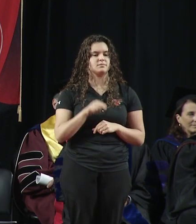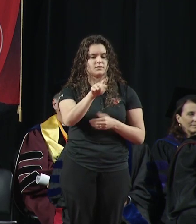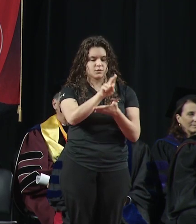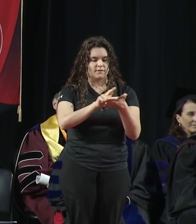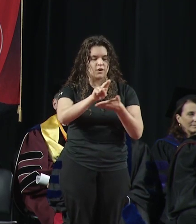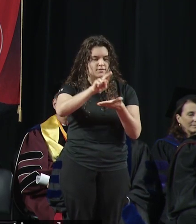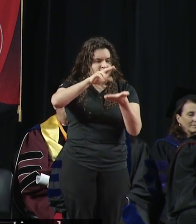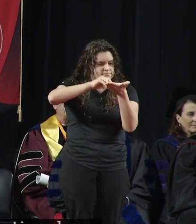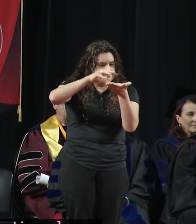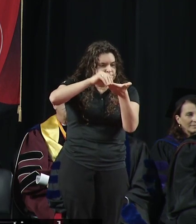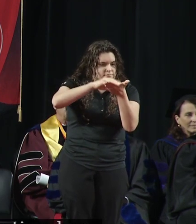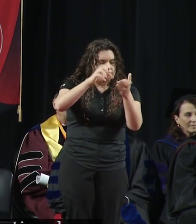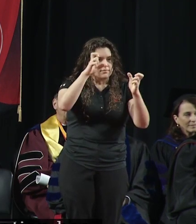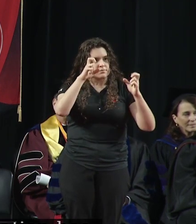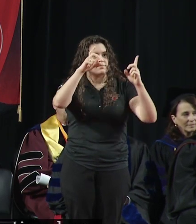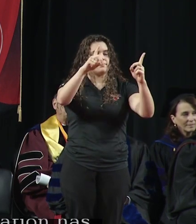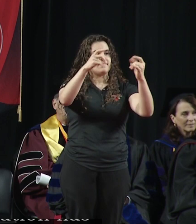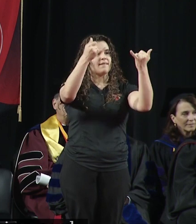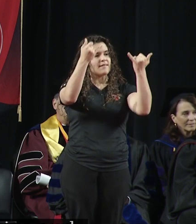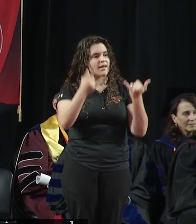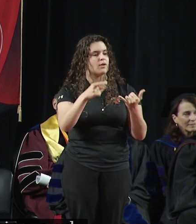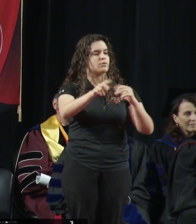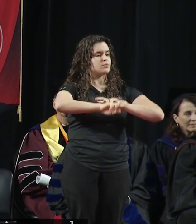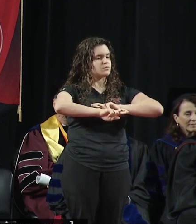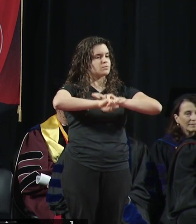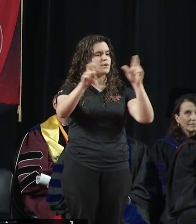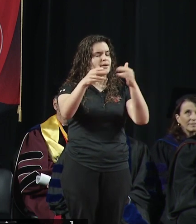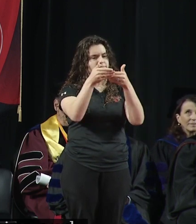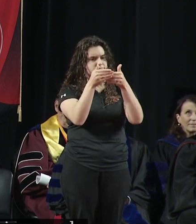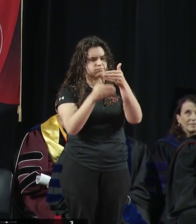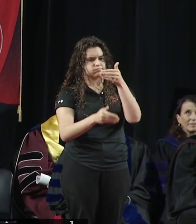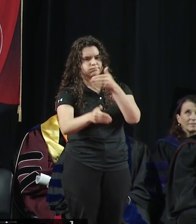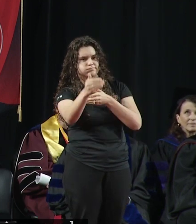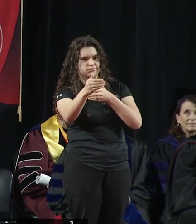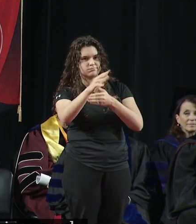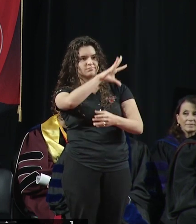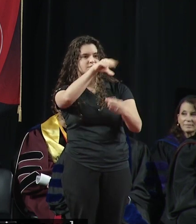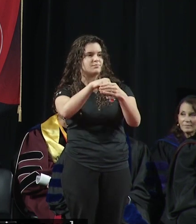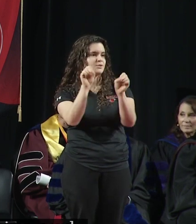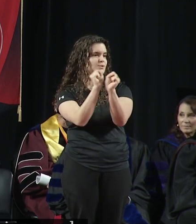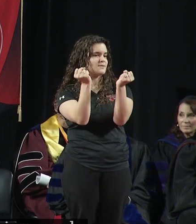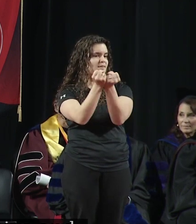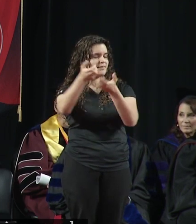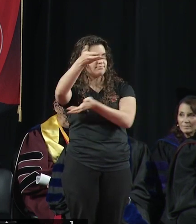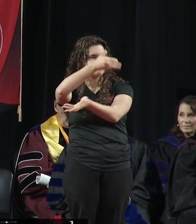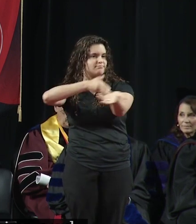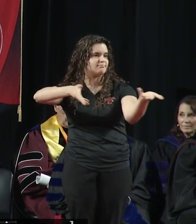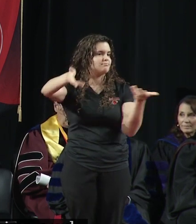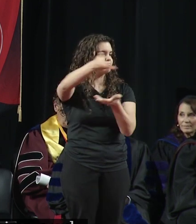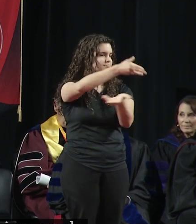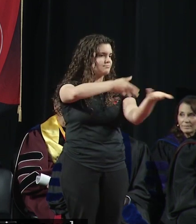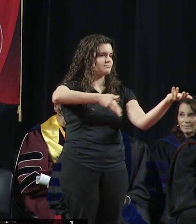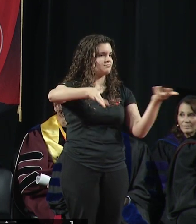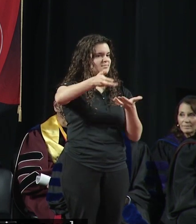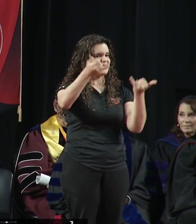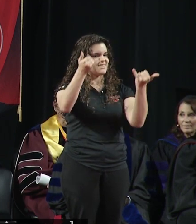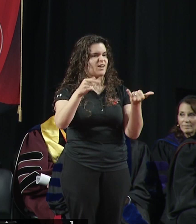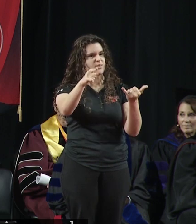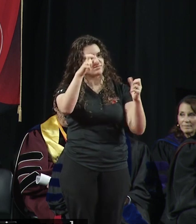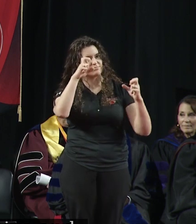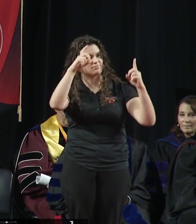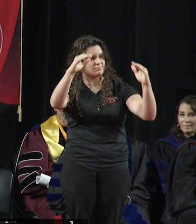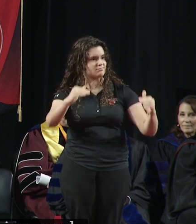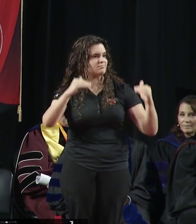education has equipped you to receive and enjoy the benefits of society that come with being